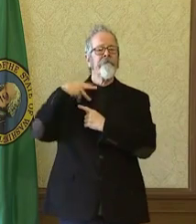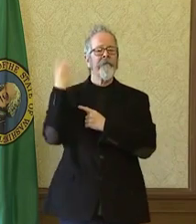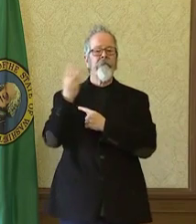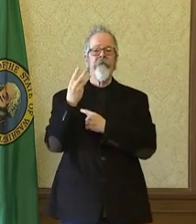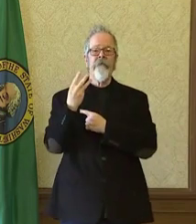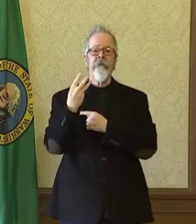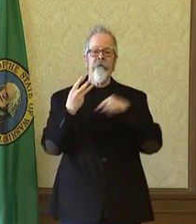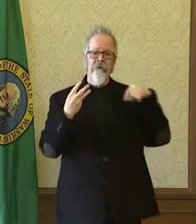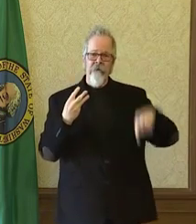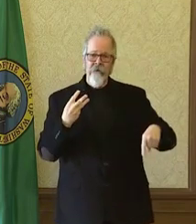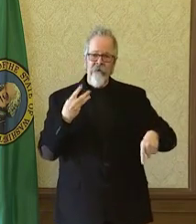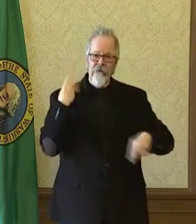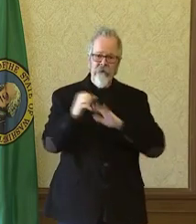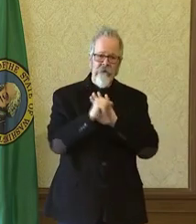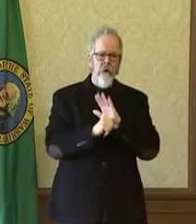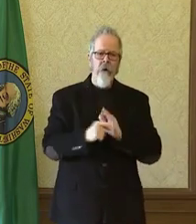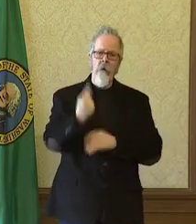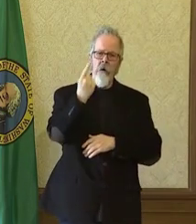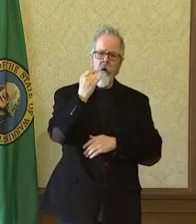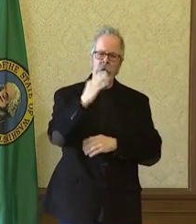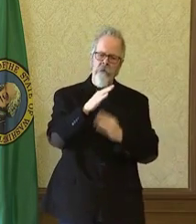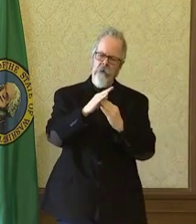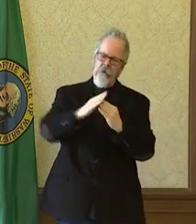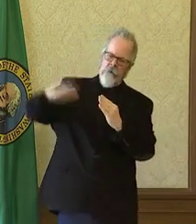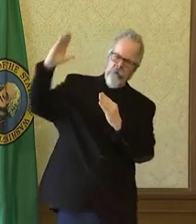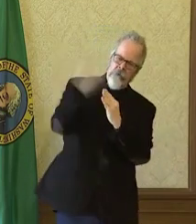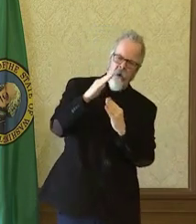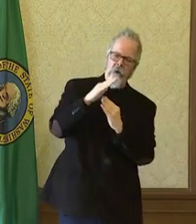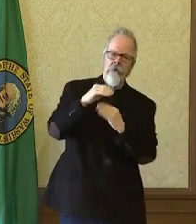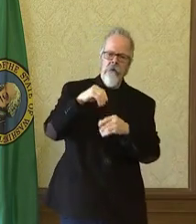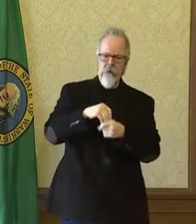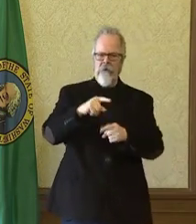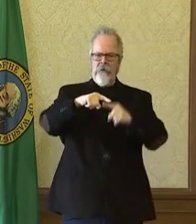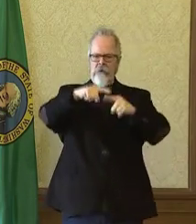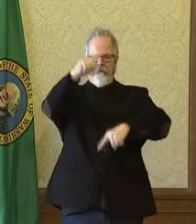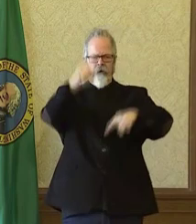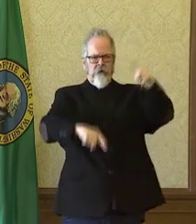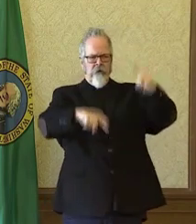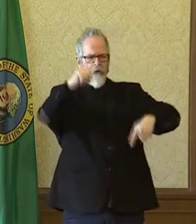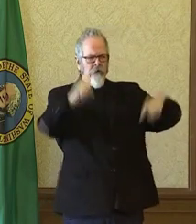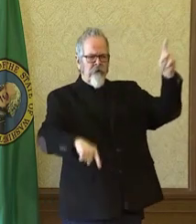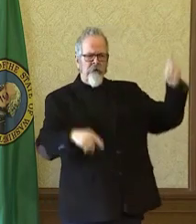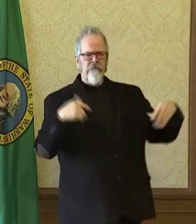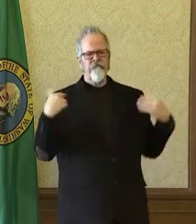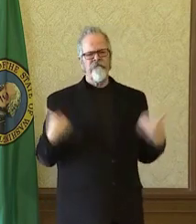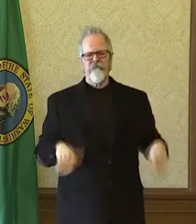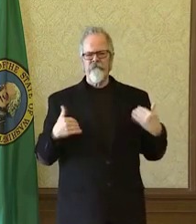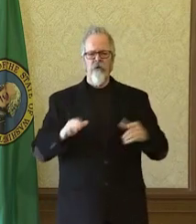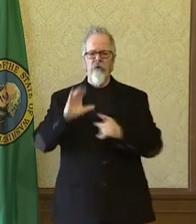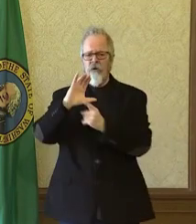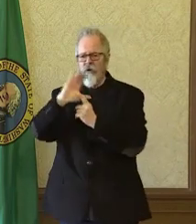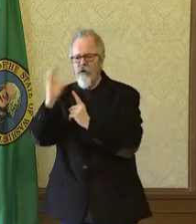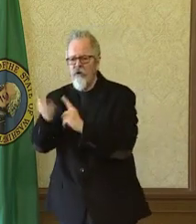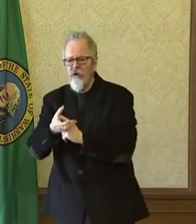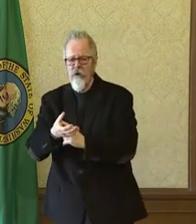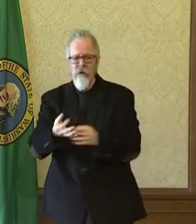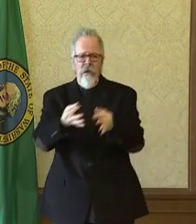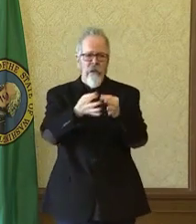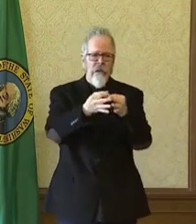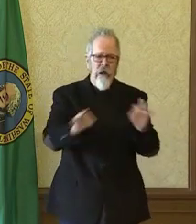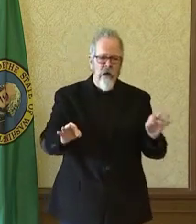does commend the efforts to ensure that the much needed support services provided by the state is going to reach the businesses who need it the